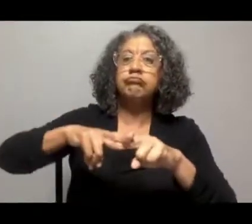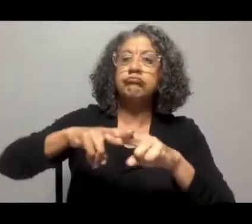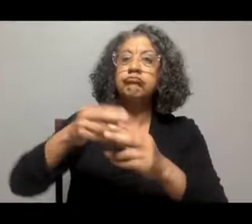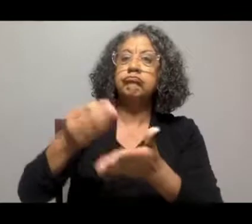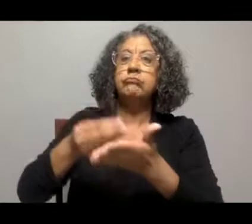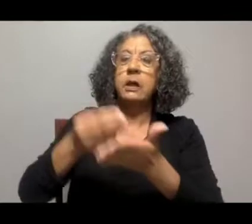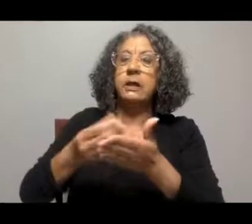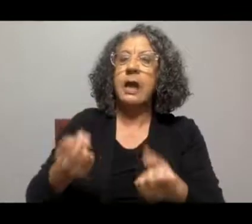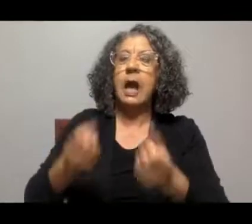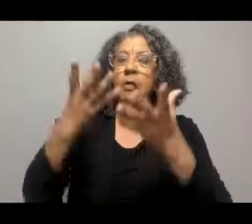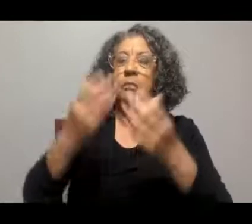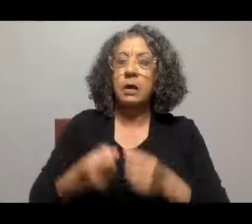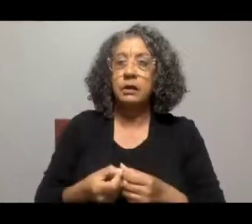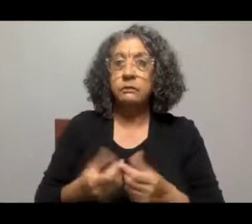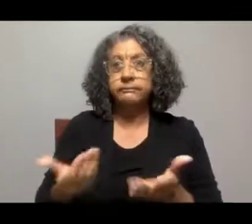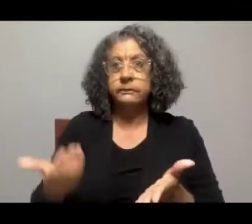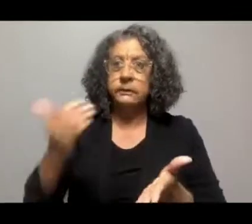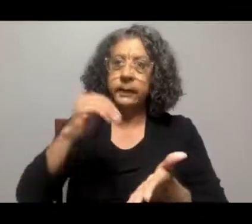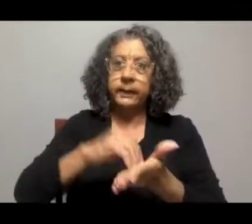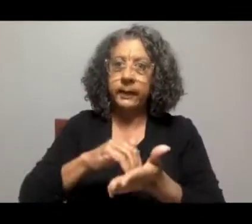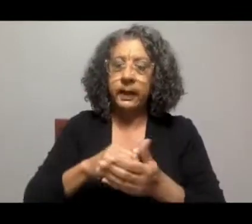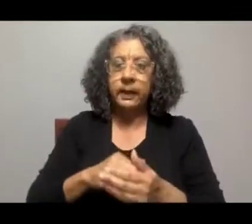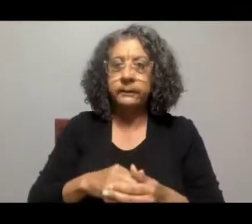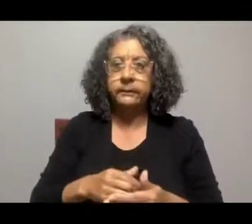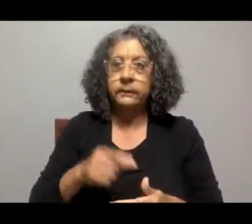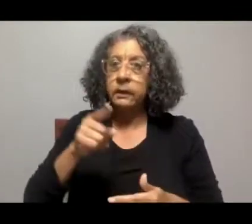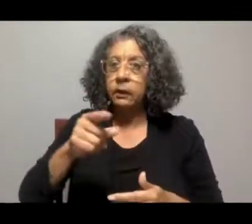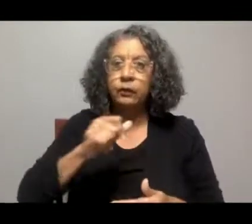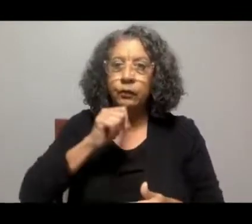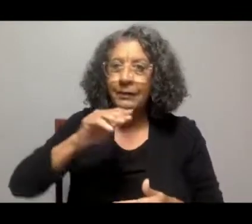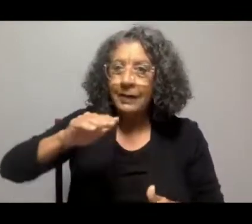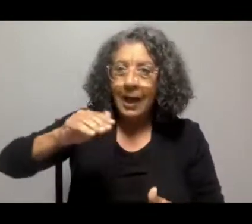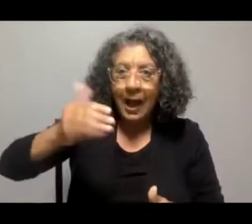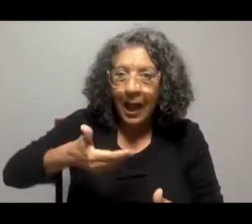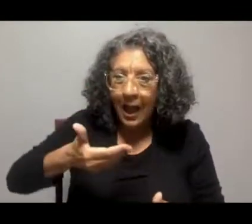How much will I get for a raise? Again,